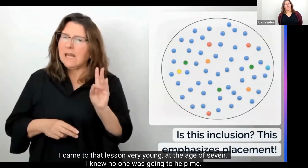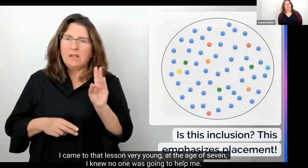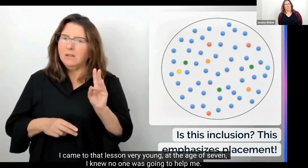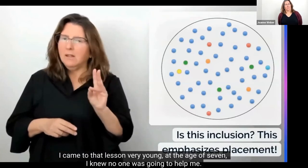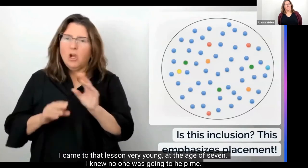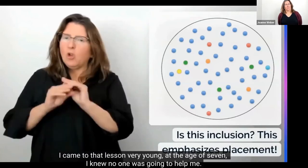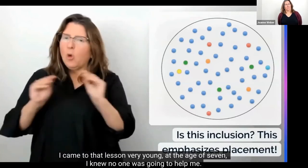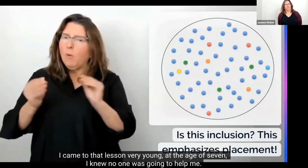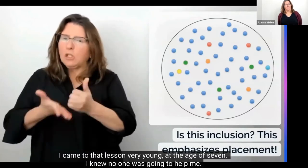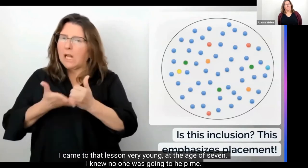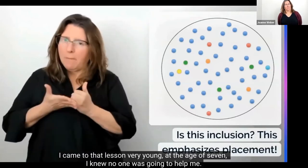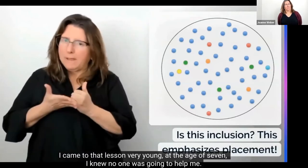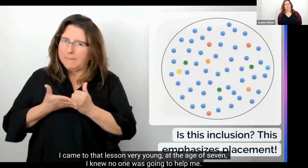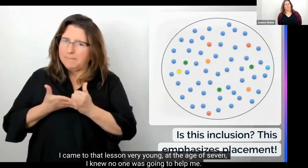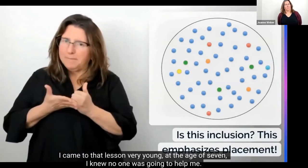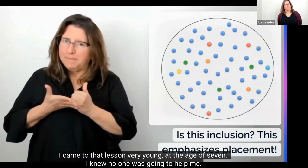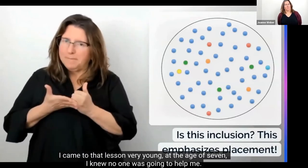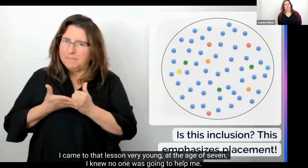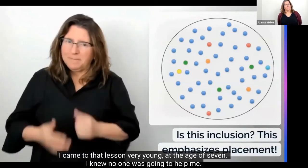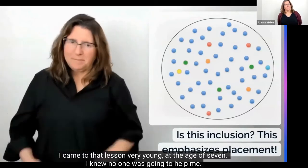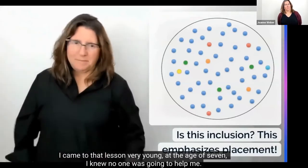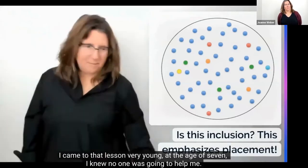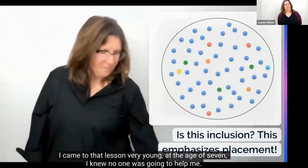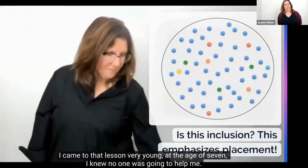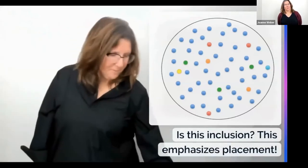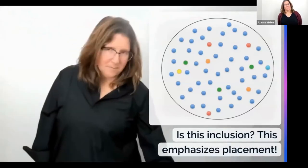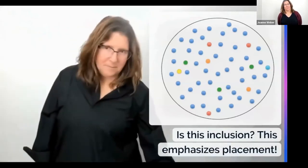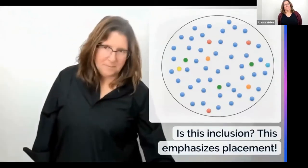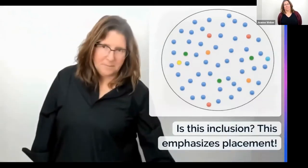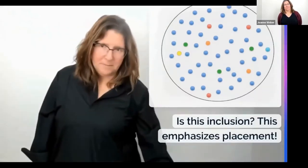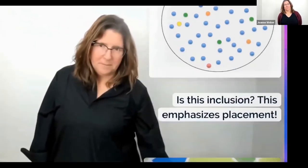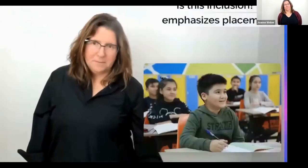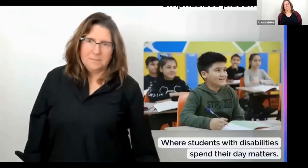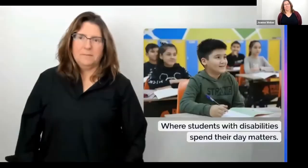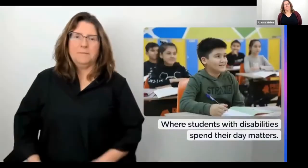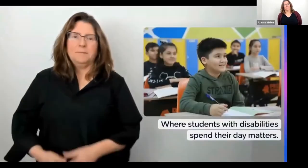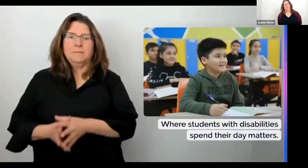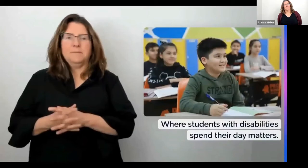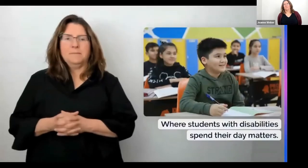very young. At the age of 7, I knew no one was going to help me.